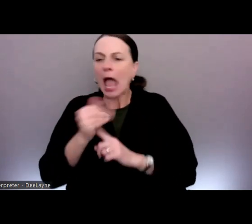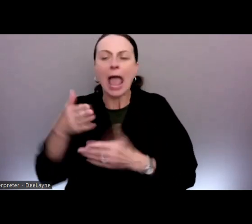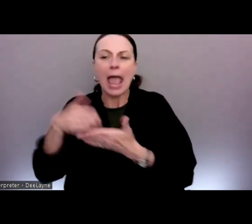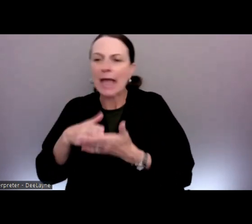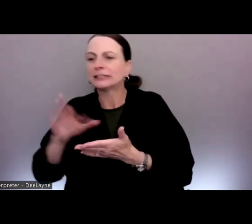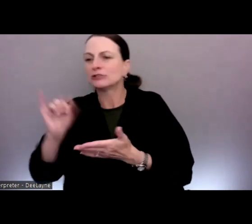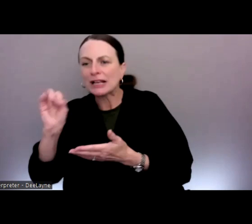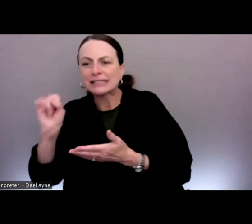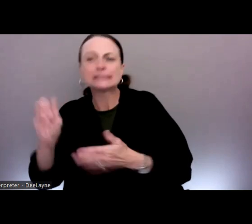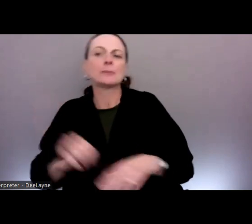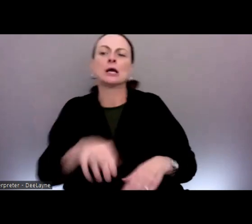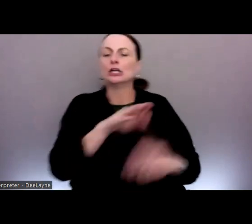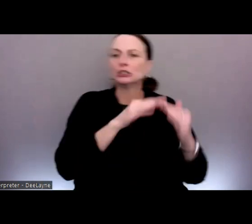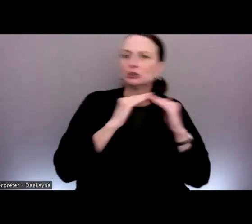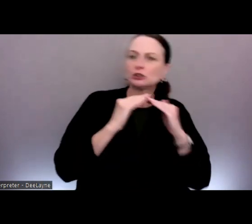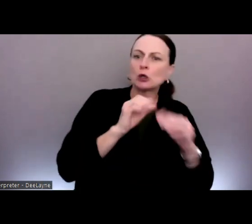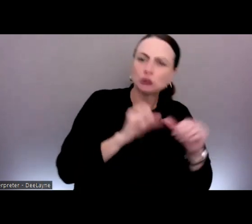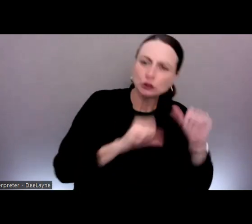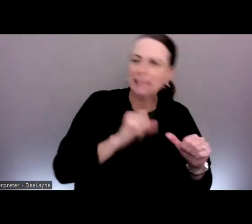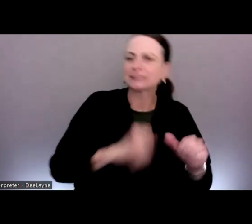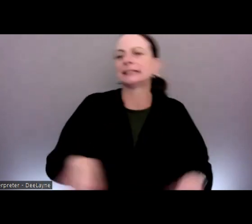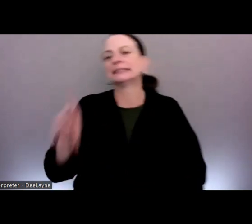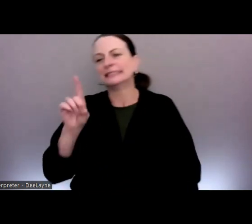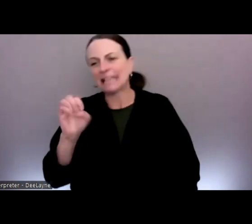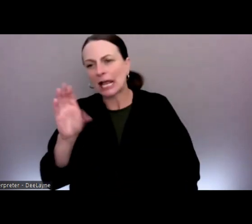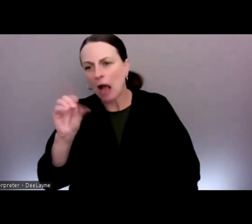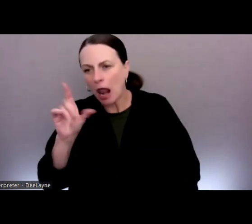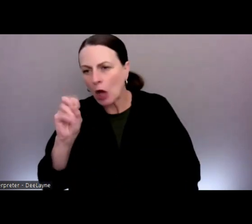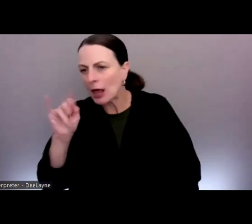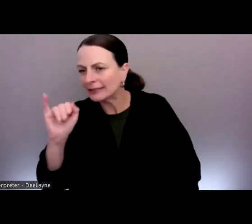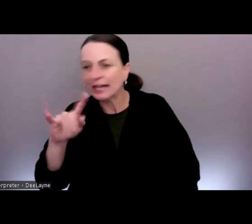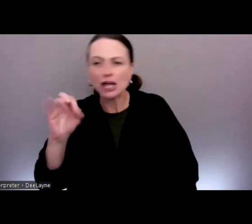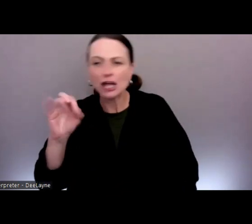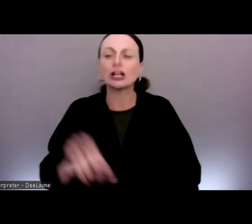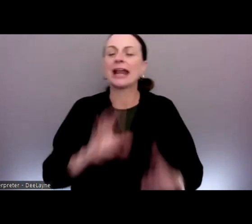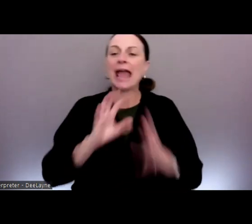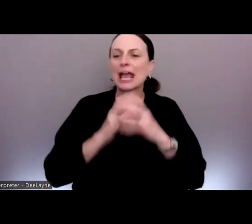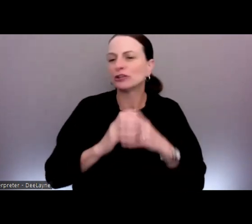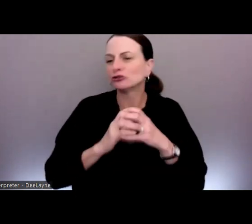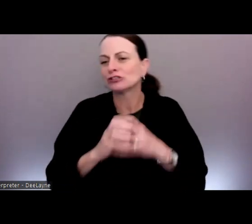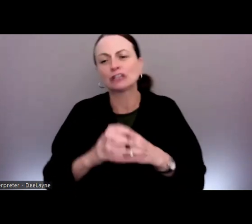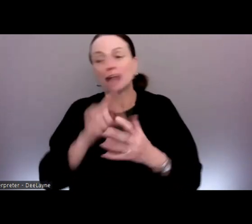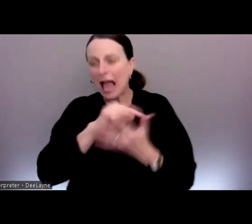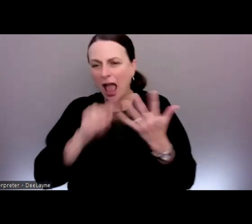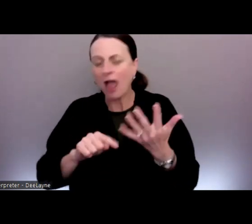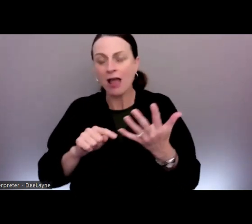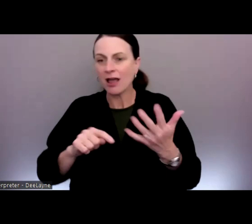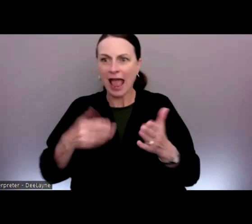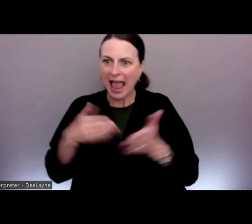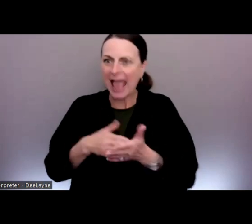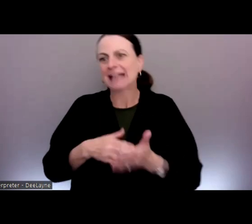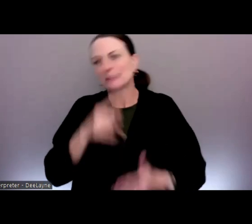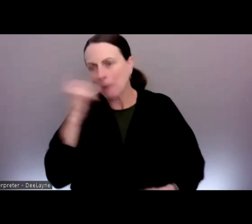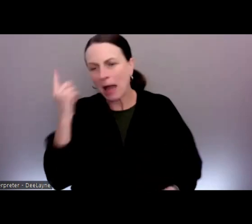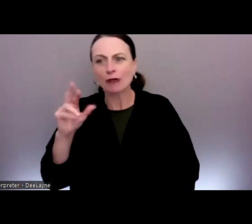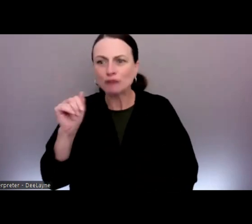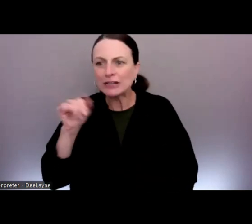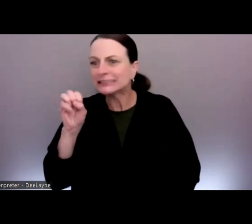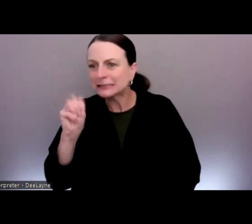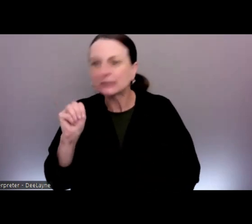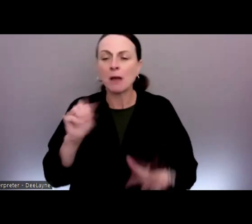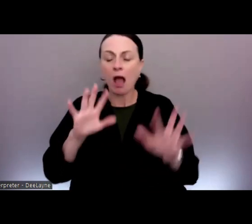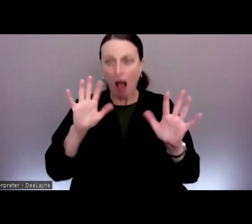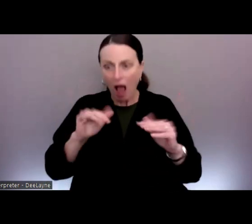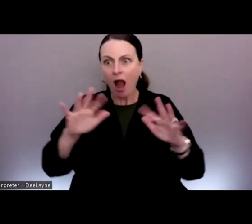to social justice to decolonization to intersectionality to anti-Black racism and